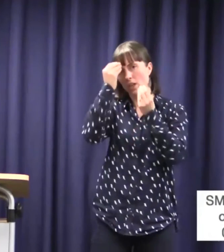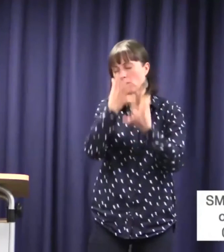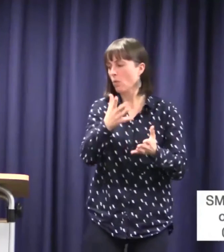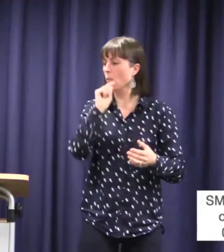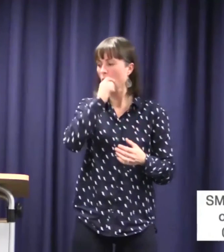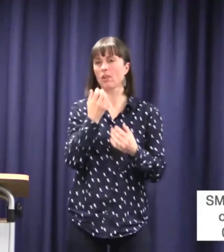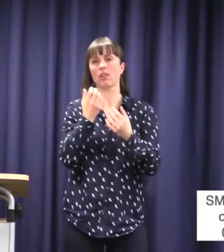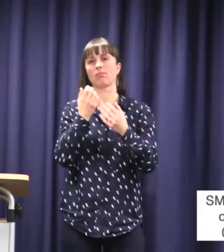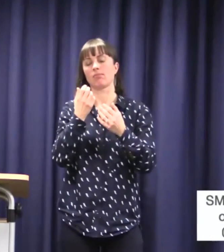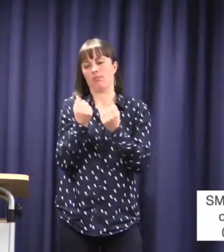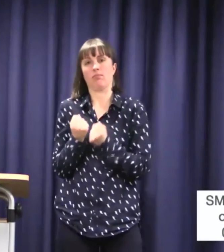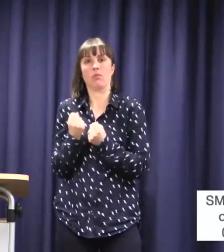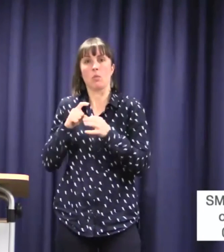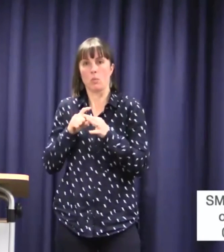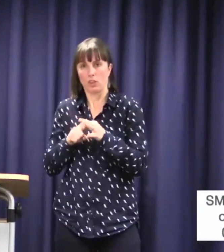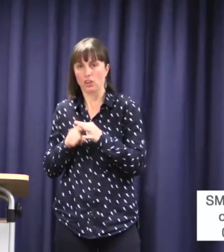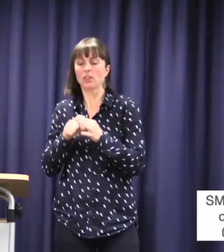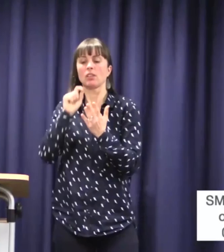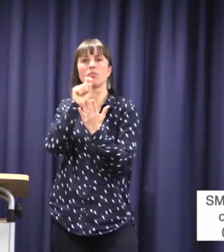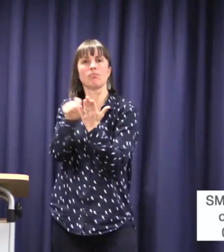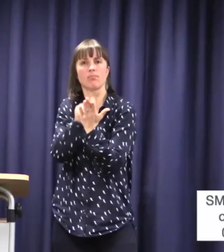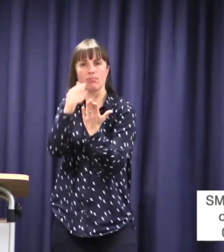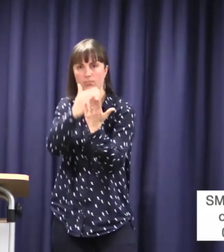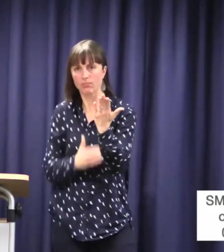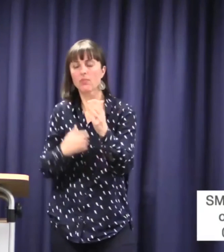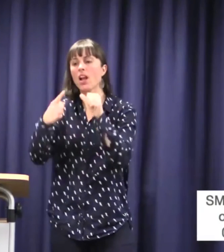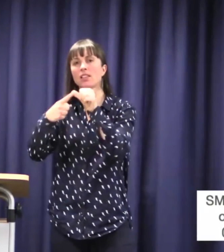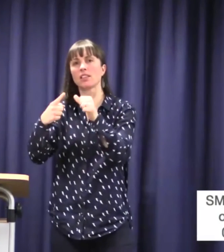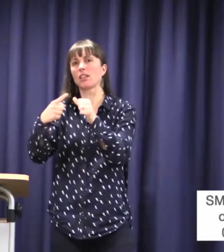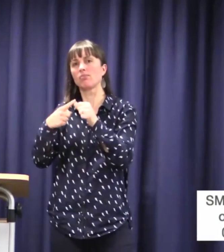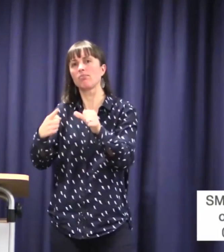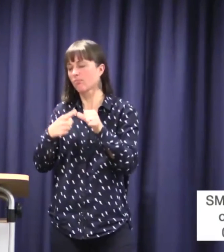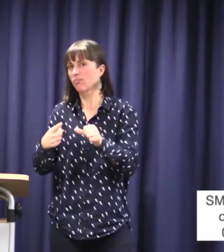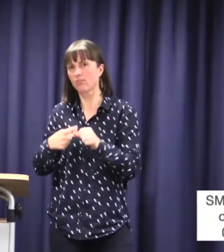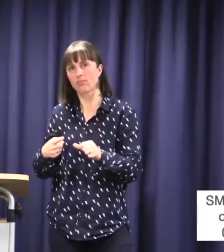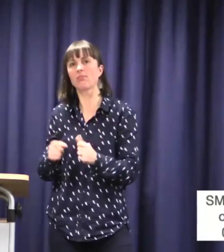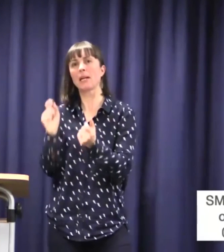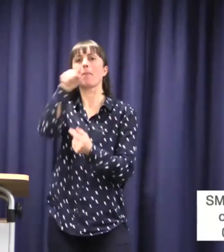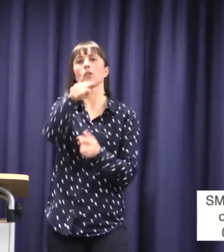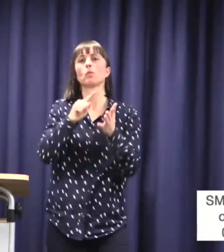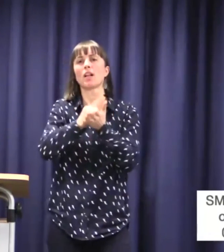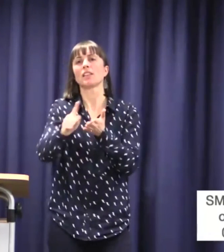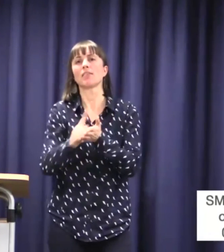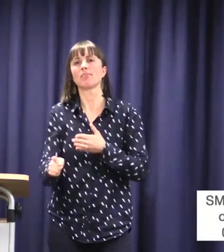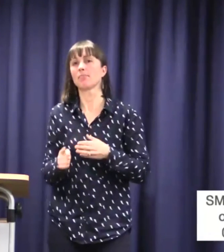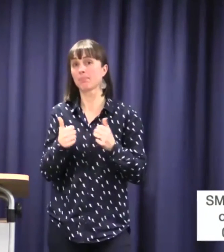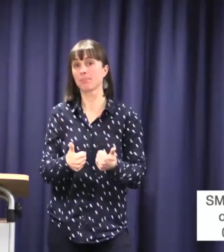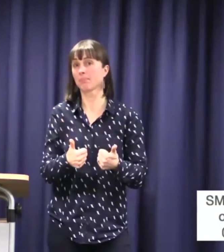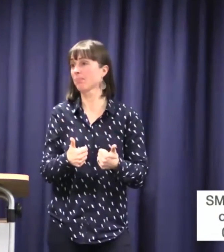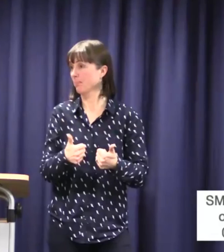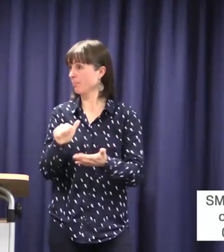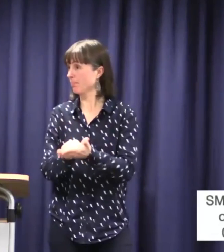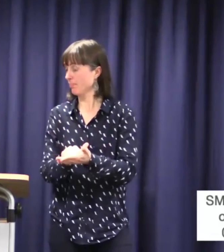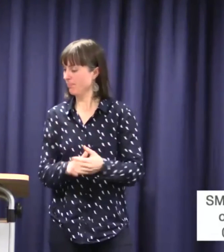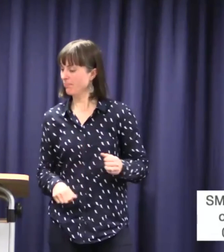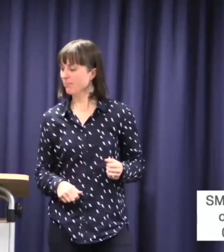with the time restrictions, we can't answer them all, but we will hold on to the questions and we will formulate responses back to